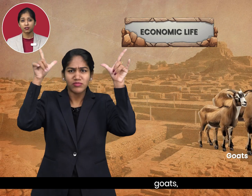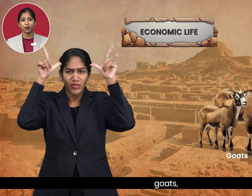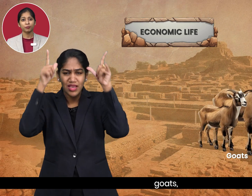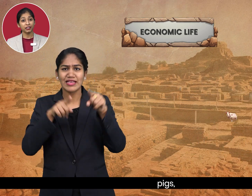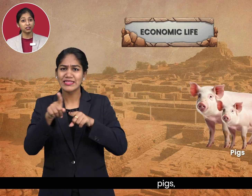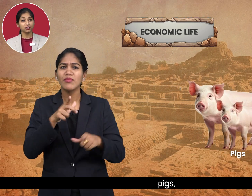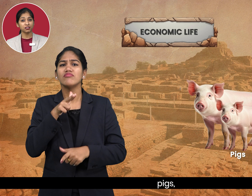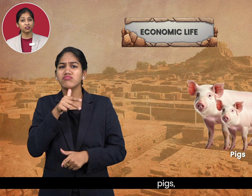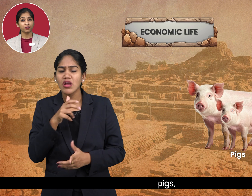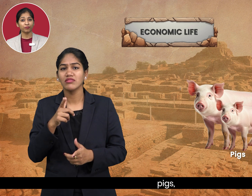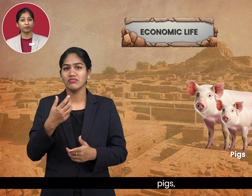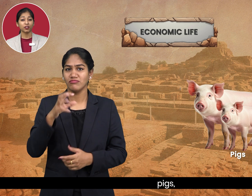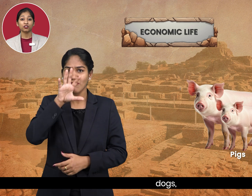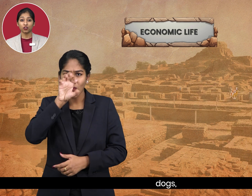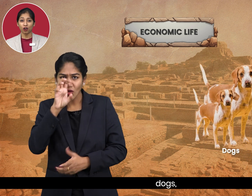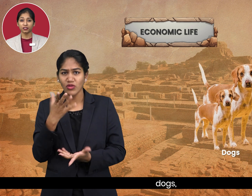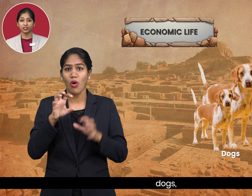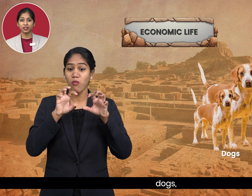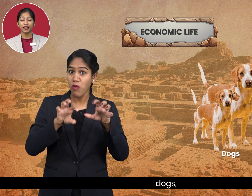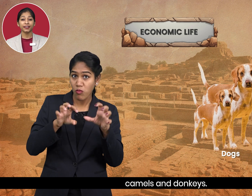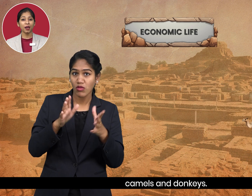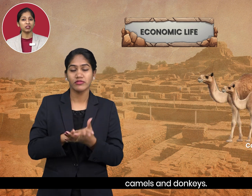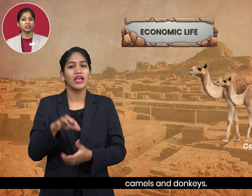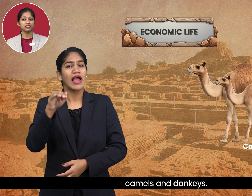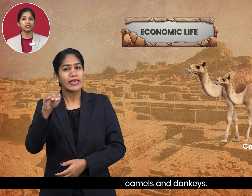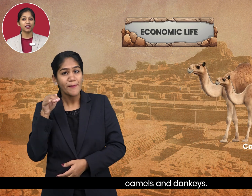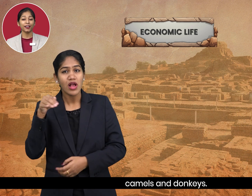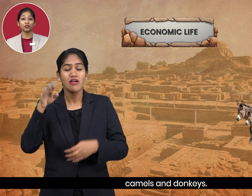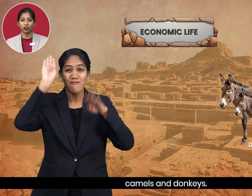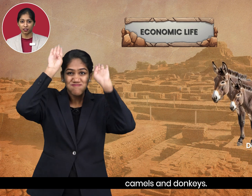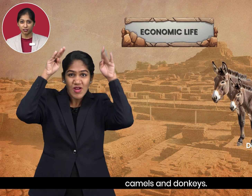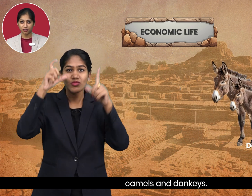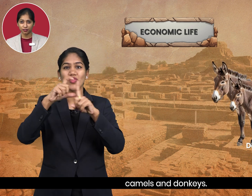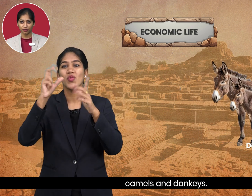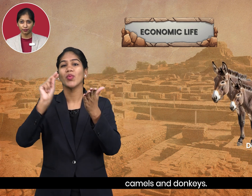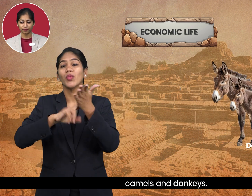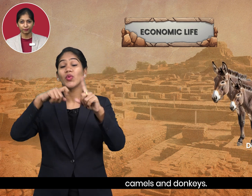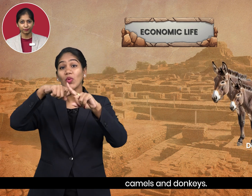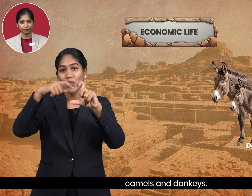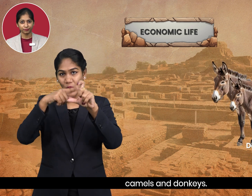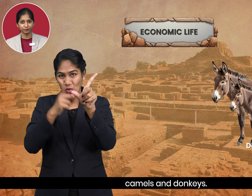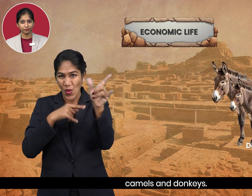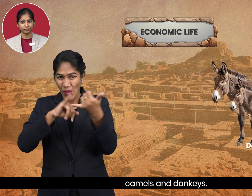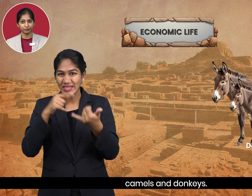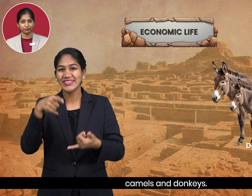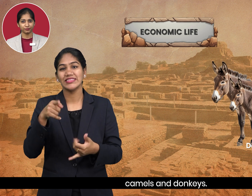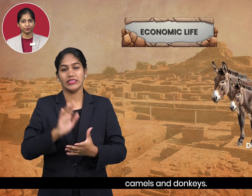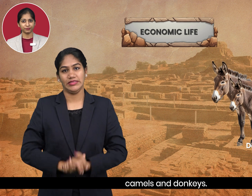goats, pigs, dogs, camels, and donkeys.